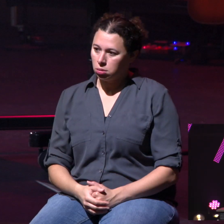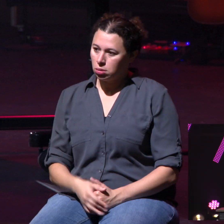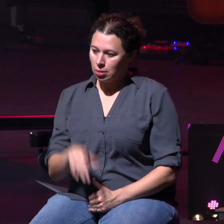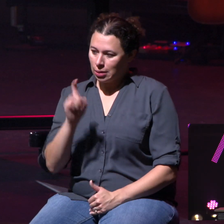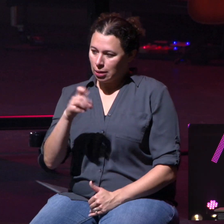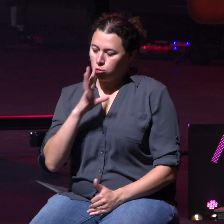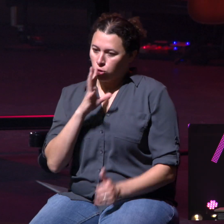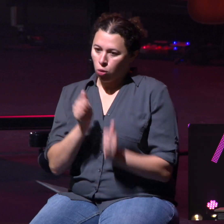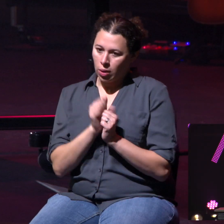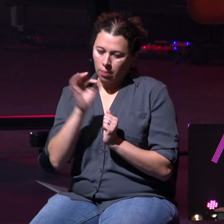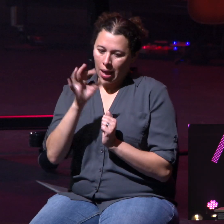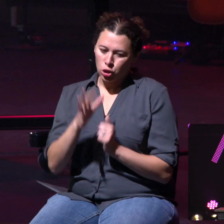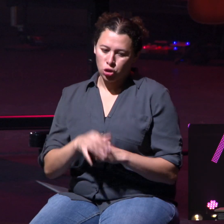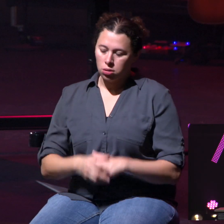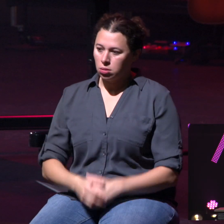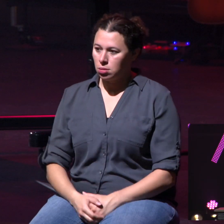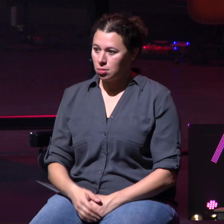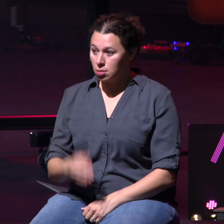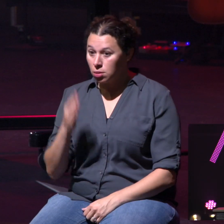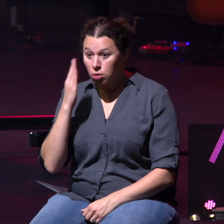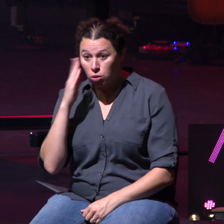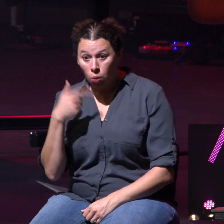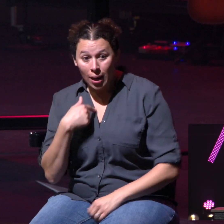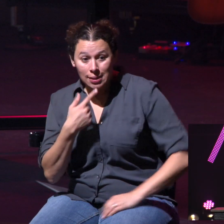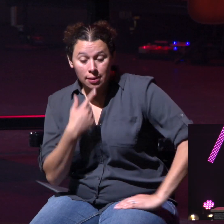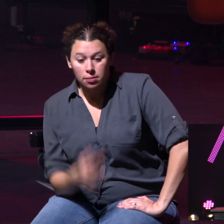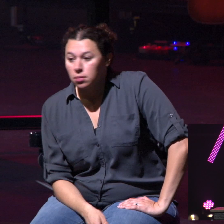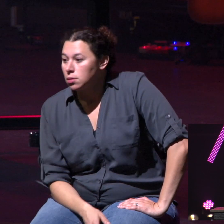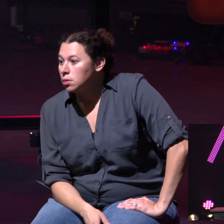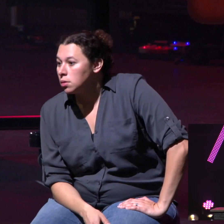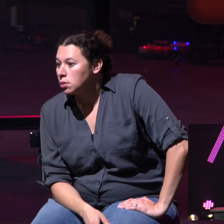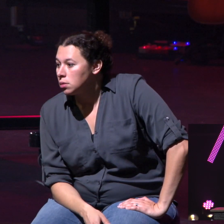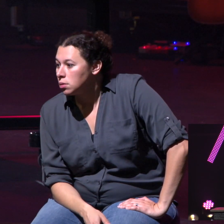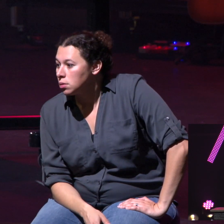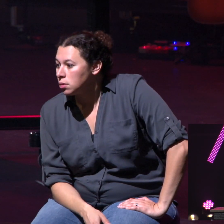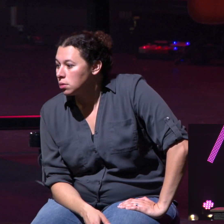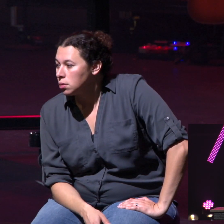to a pastor. You know what I said? I said,